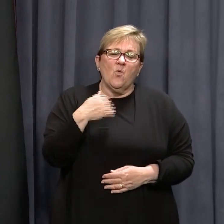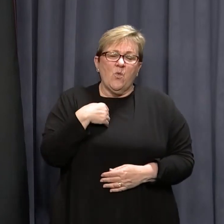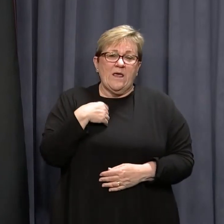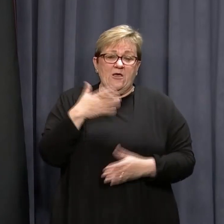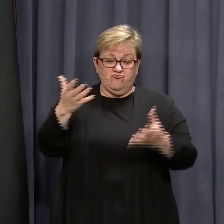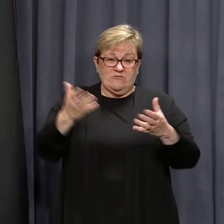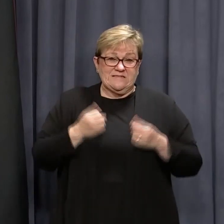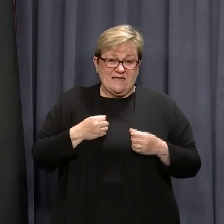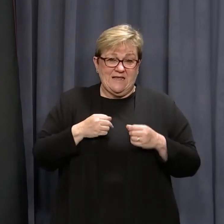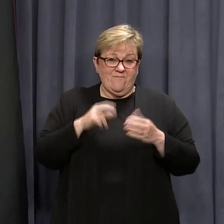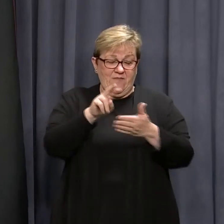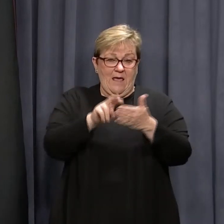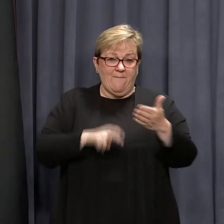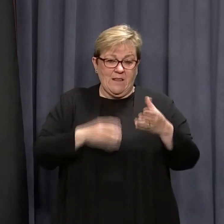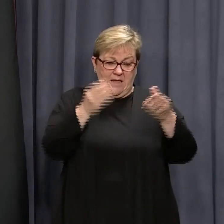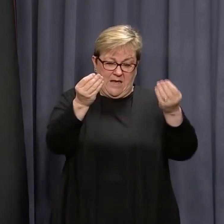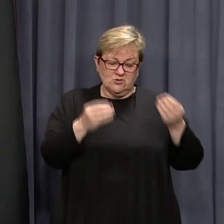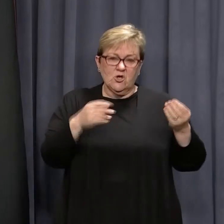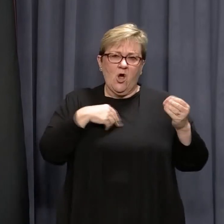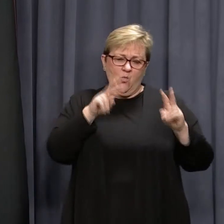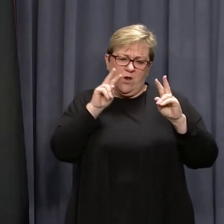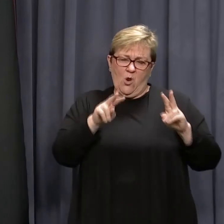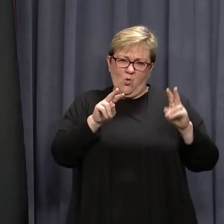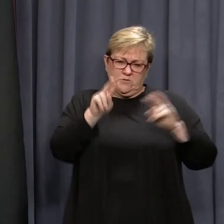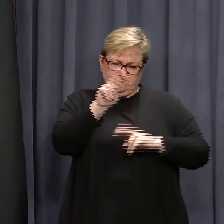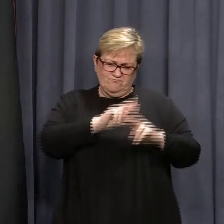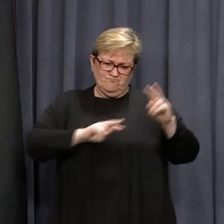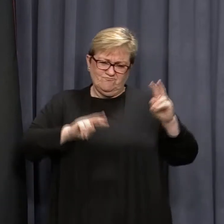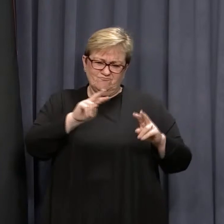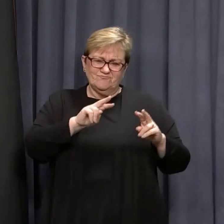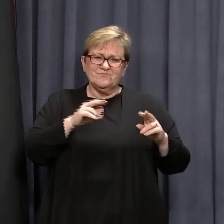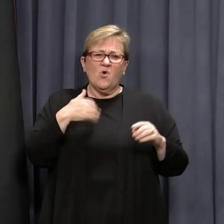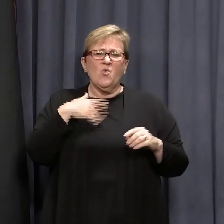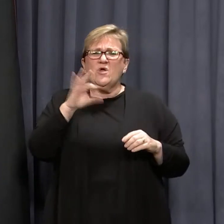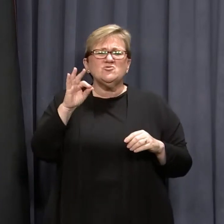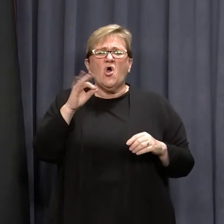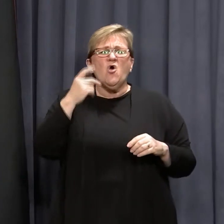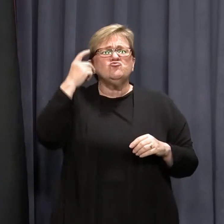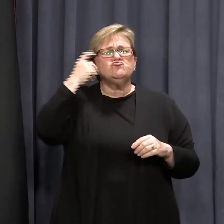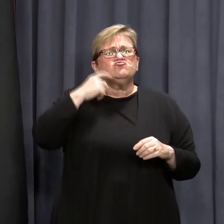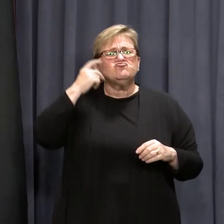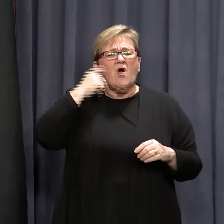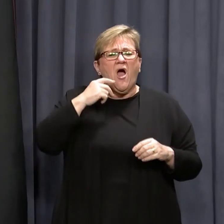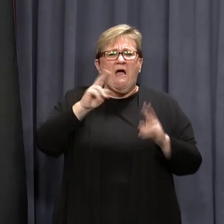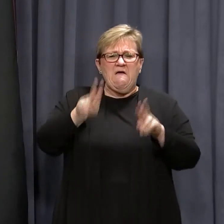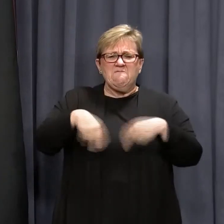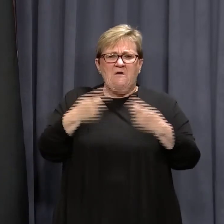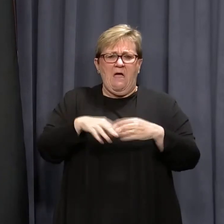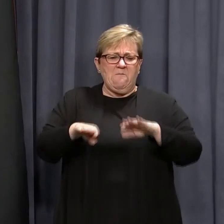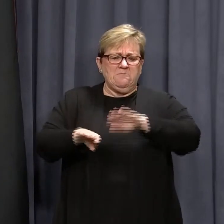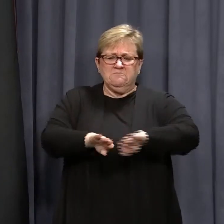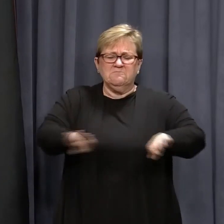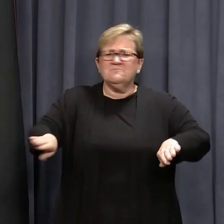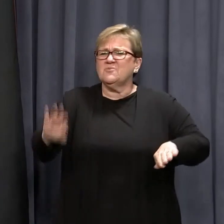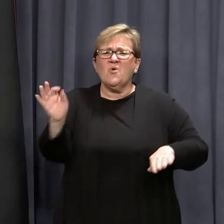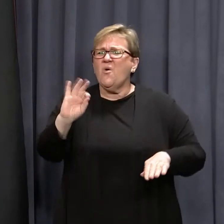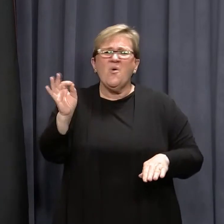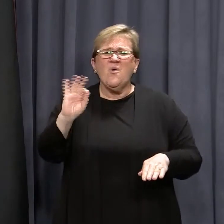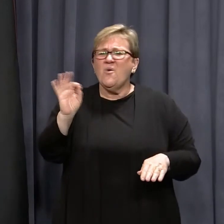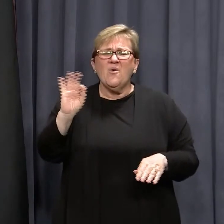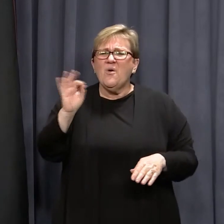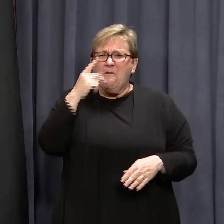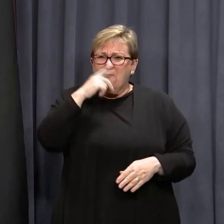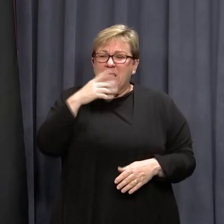case-by-case analysis on any such request. We don't intentionally try and keep families apart. People have a whole myriad